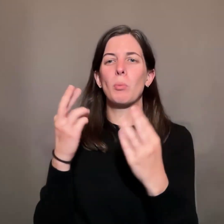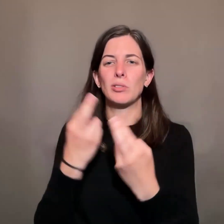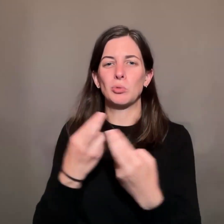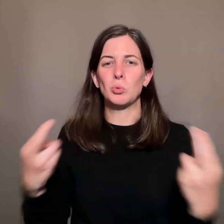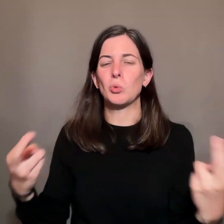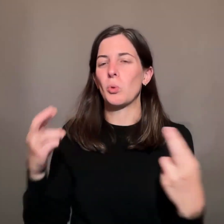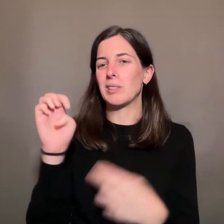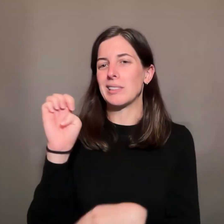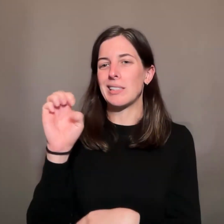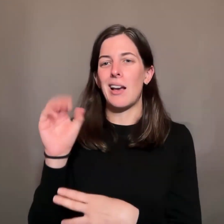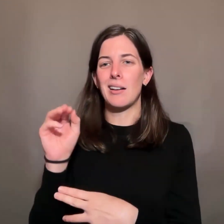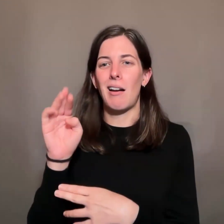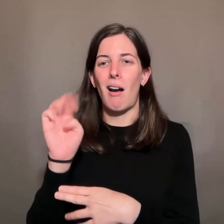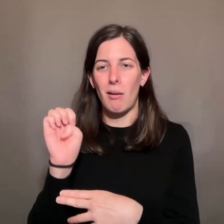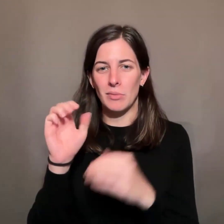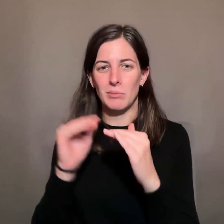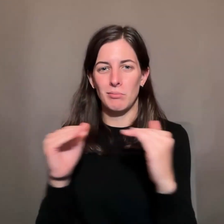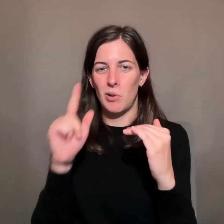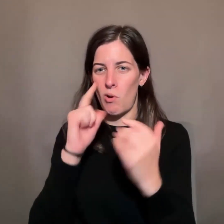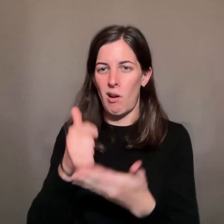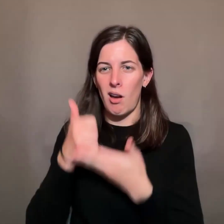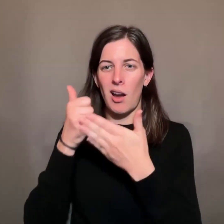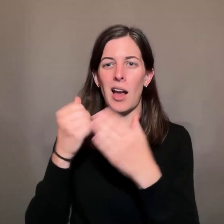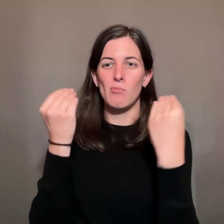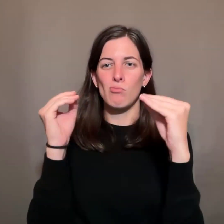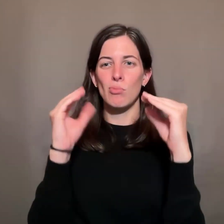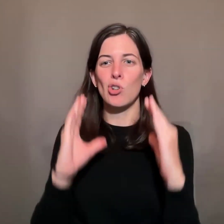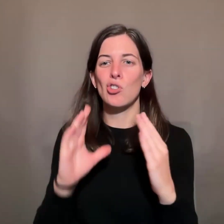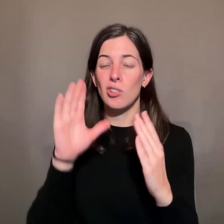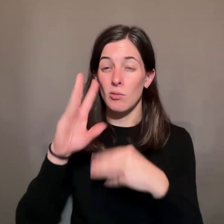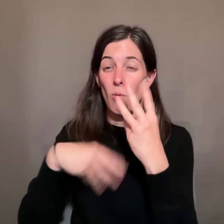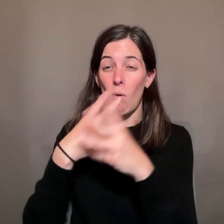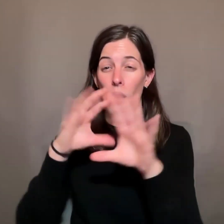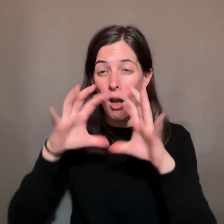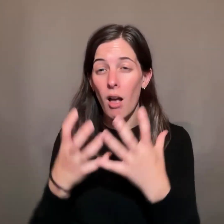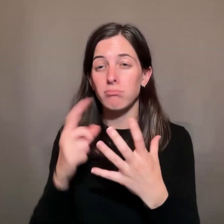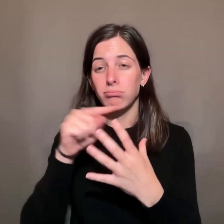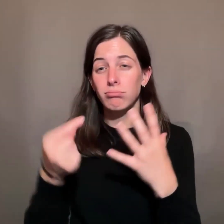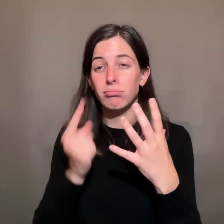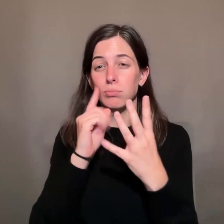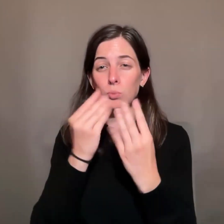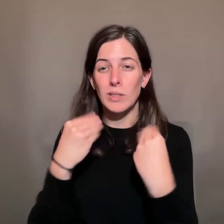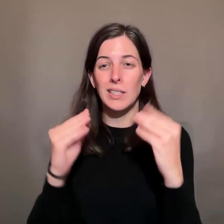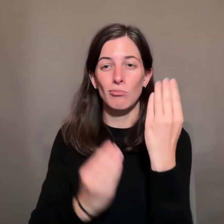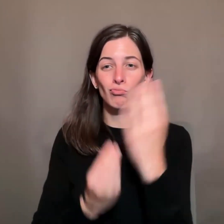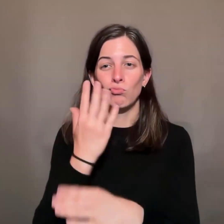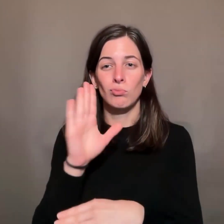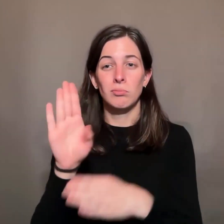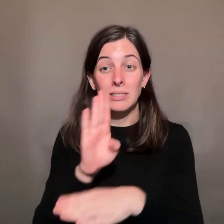WordPress, helping merchants worldwide sell, manage, and grow their businesses. Gold sponsors, Ally